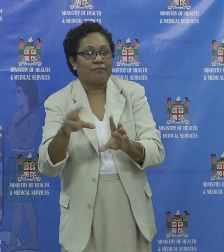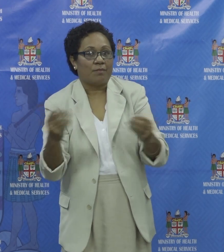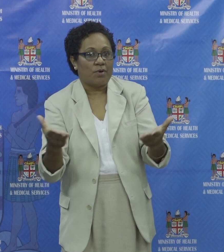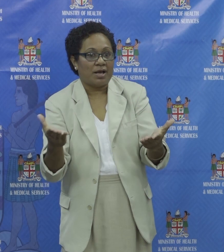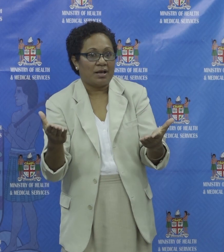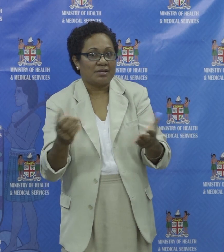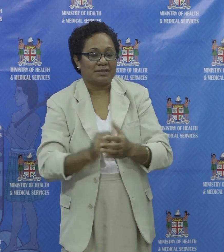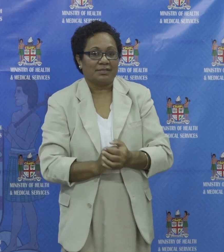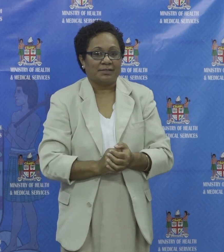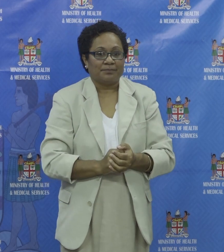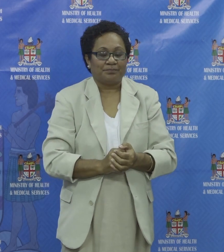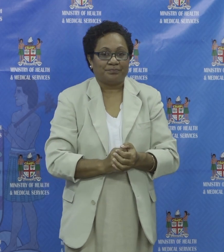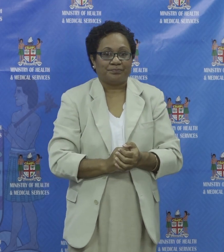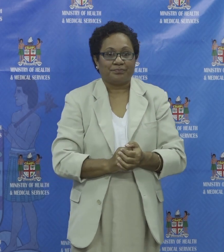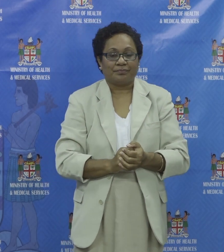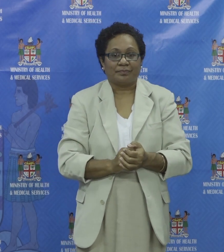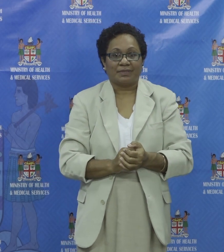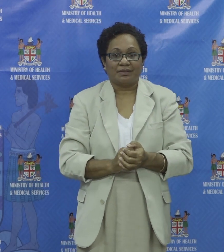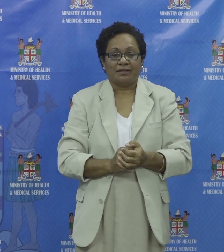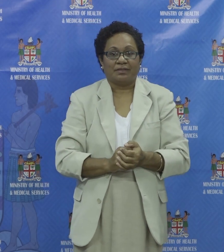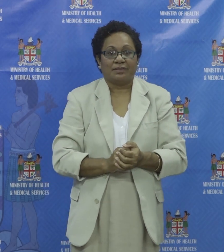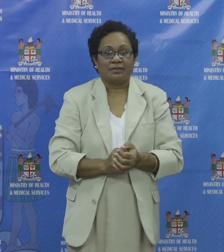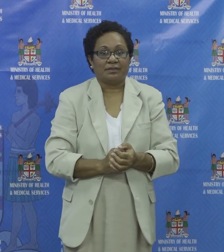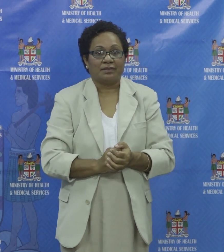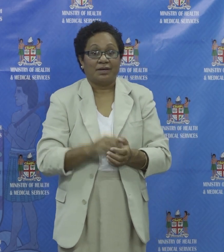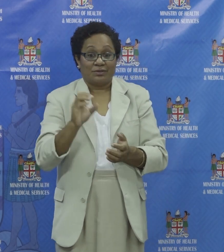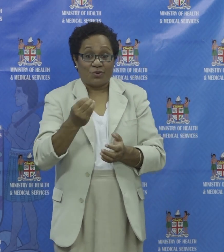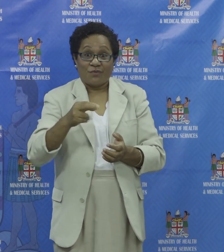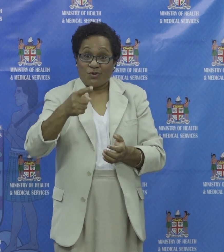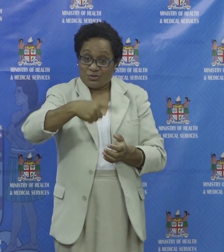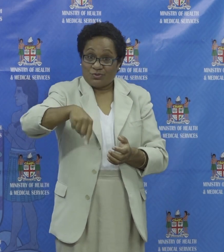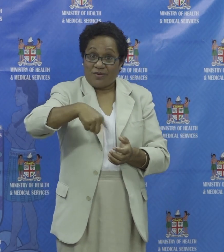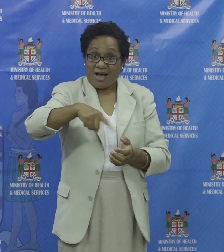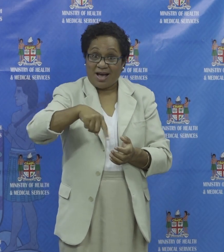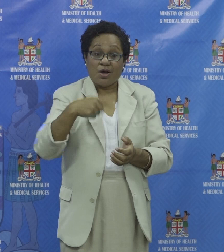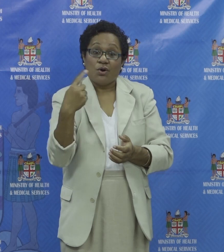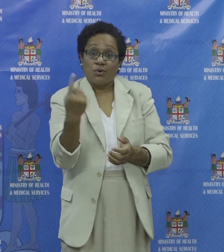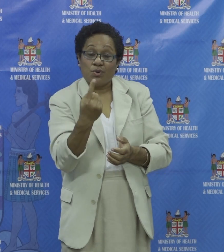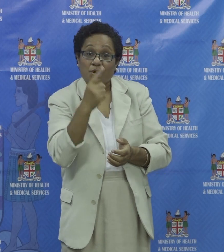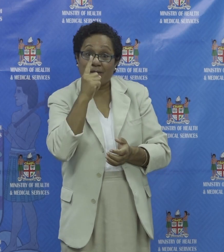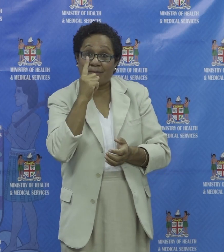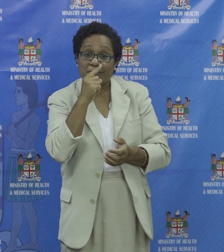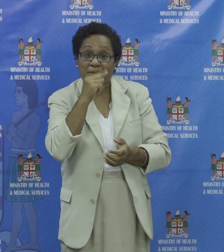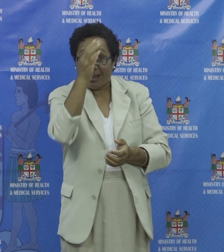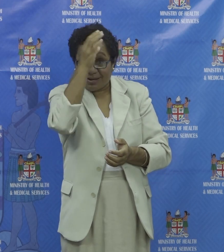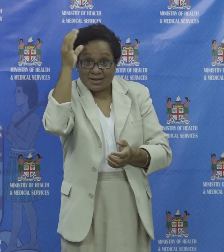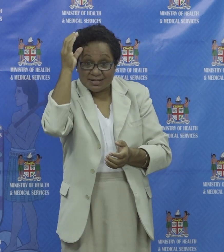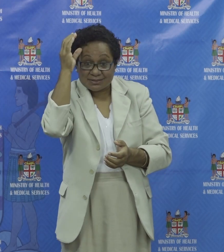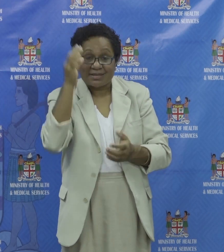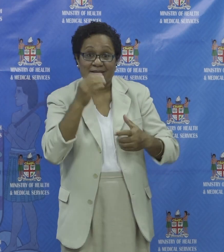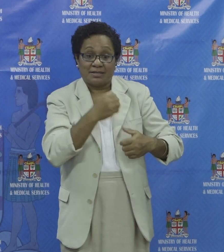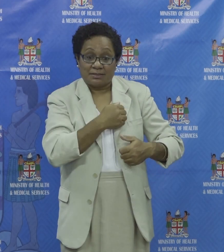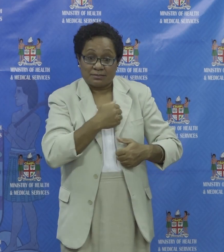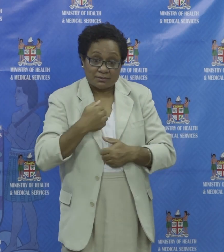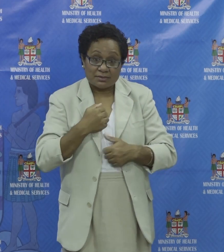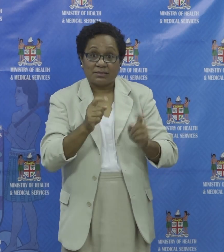As an early part of the response to the outbreak in the Central Division, all our frontline health staff had been removed from their places